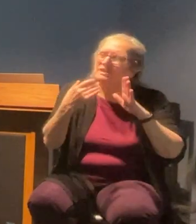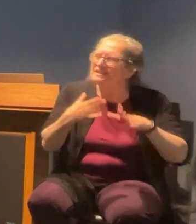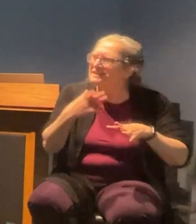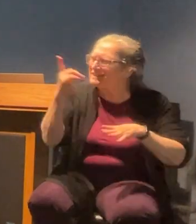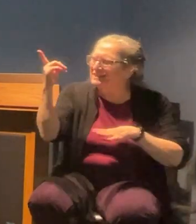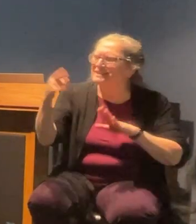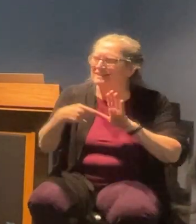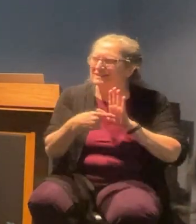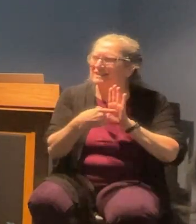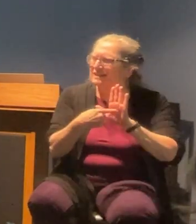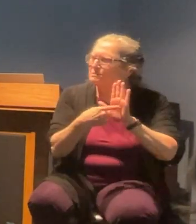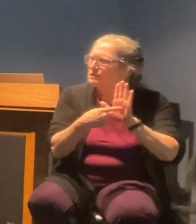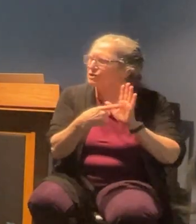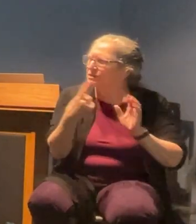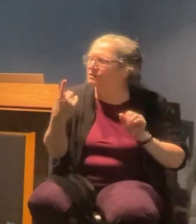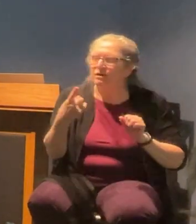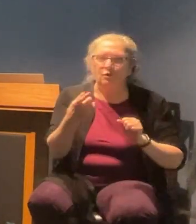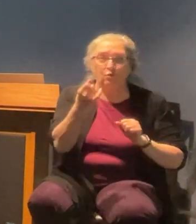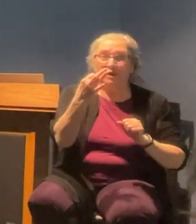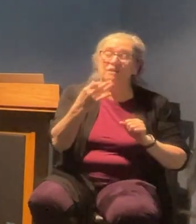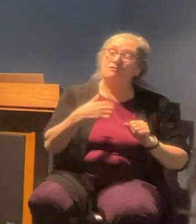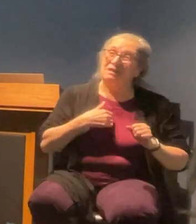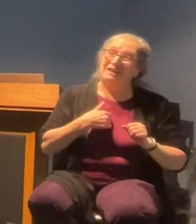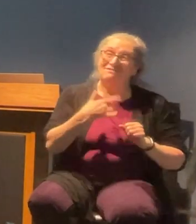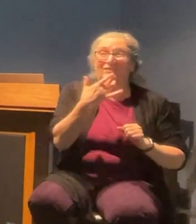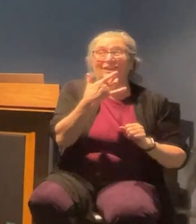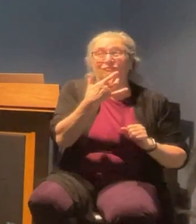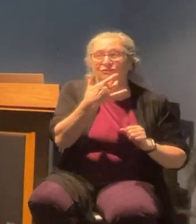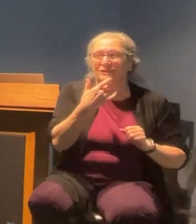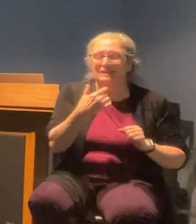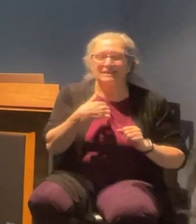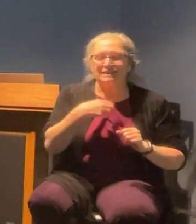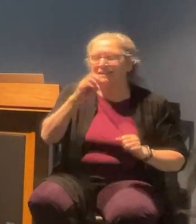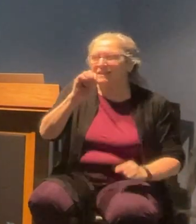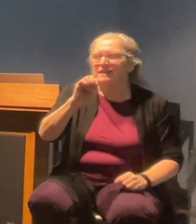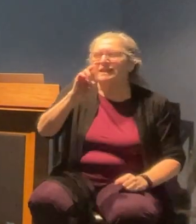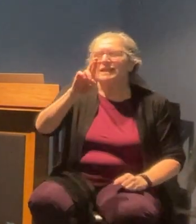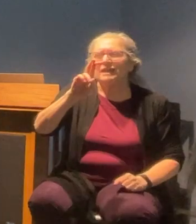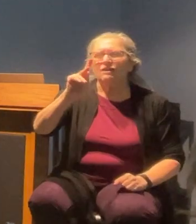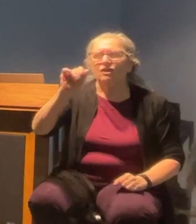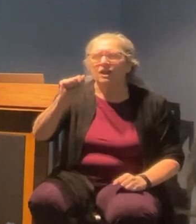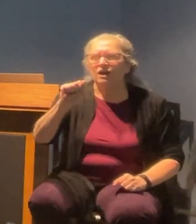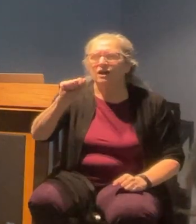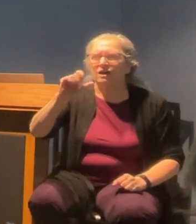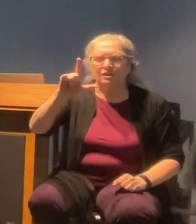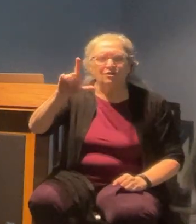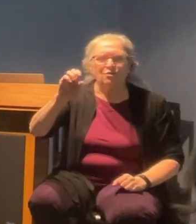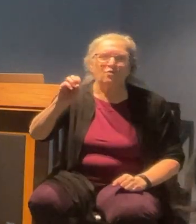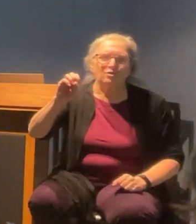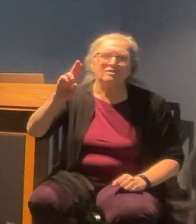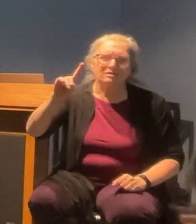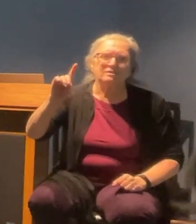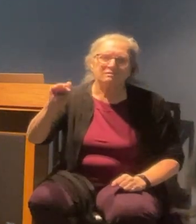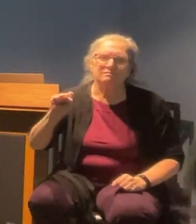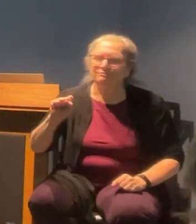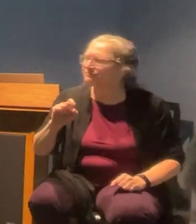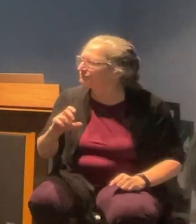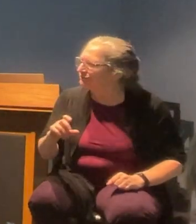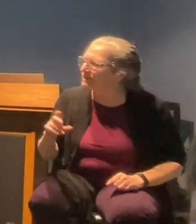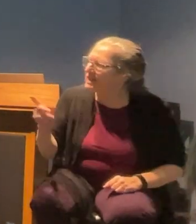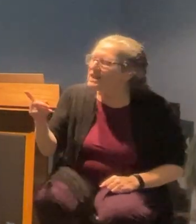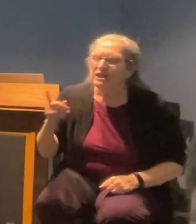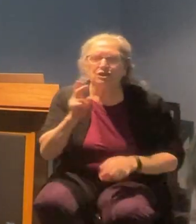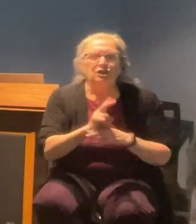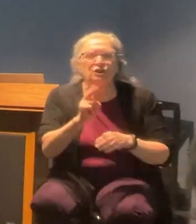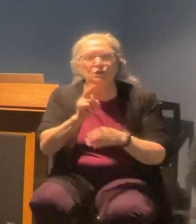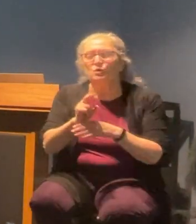which are one of my favorites, Erica Lord's work, where she used data points